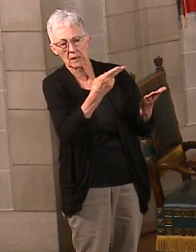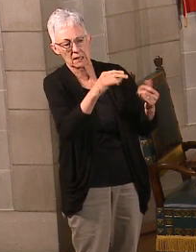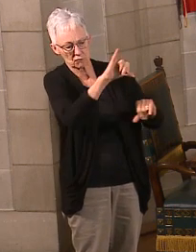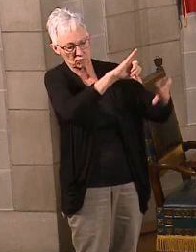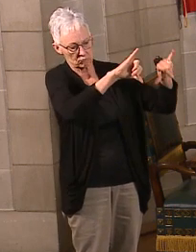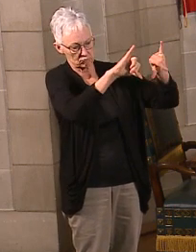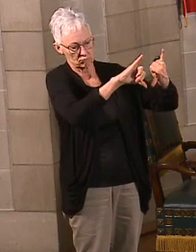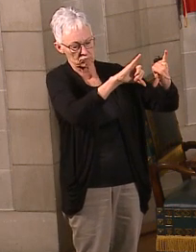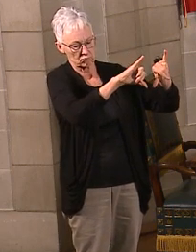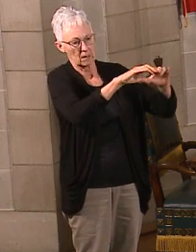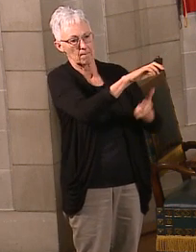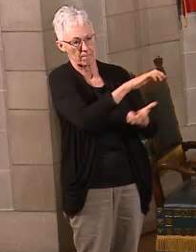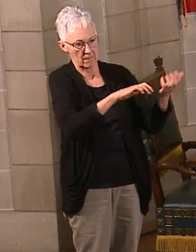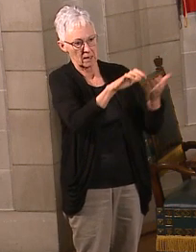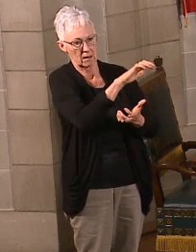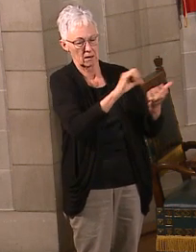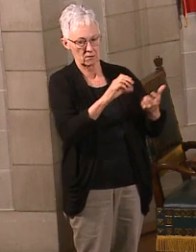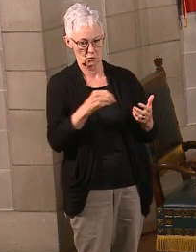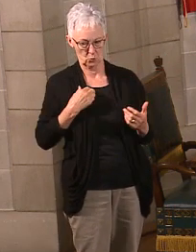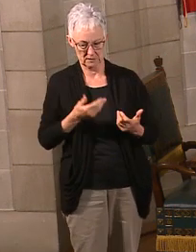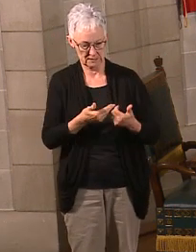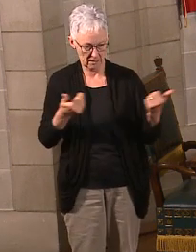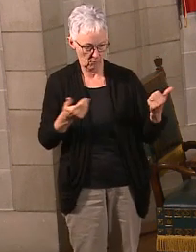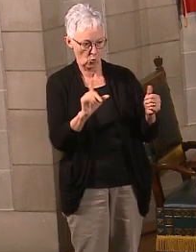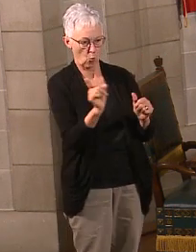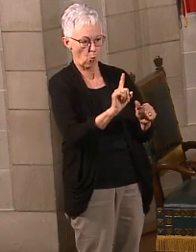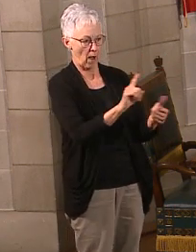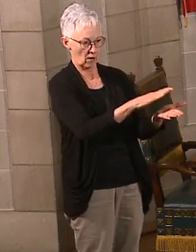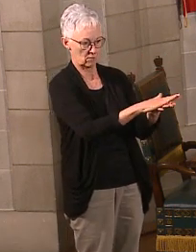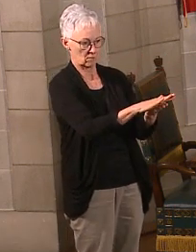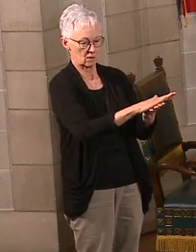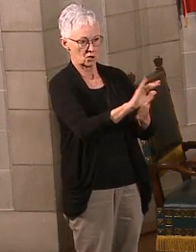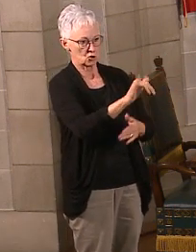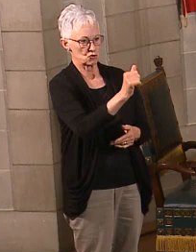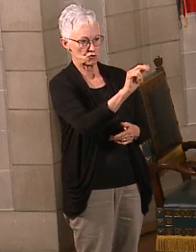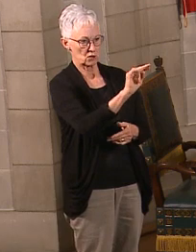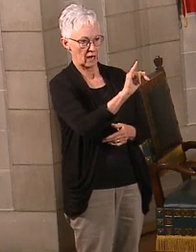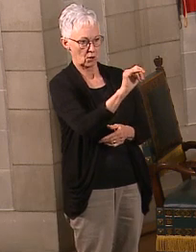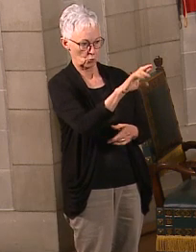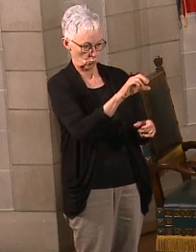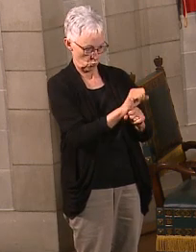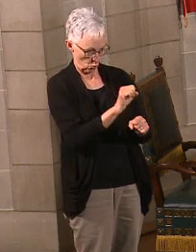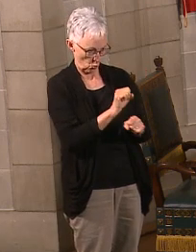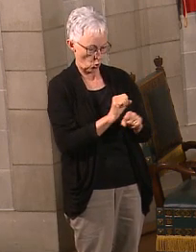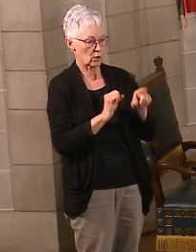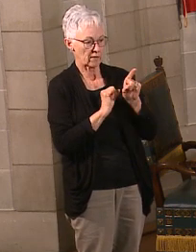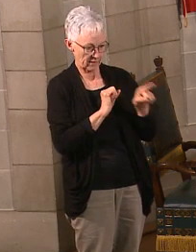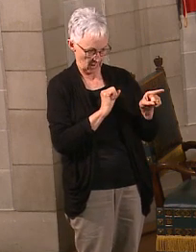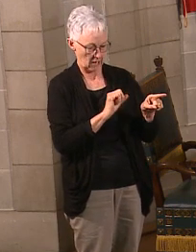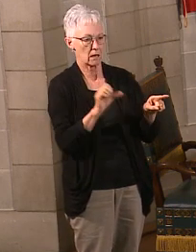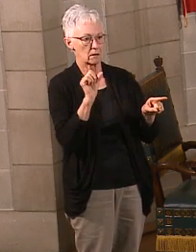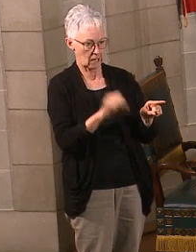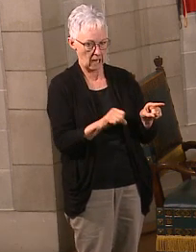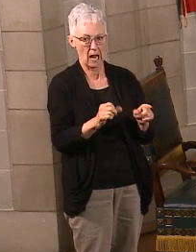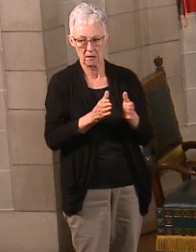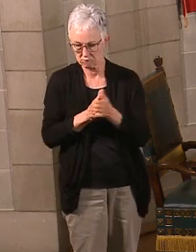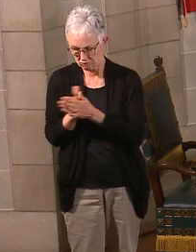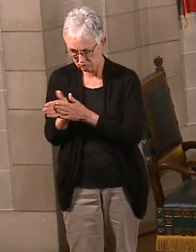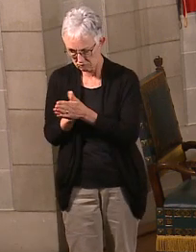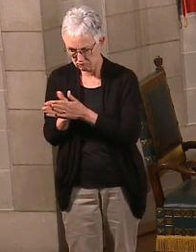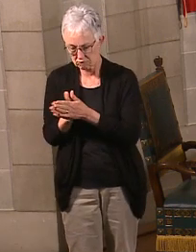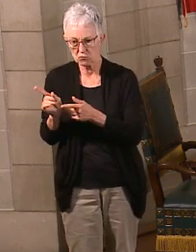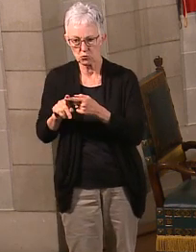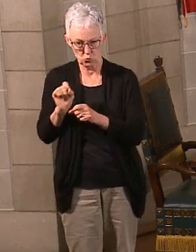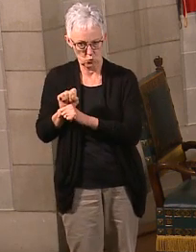inmate janitors so that we could expect better performance from them, and if they wanted to continue to work and get the incentive, they needed to give us